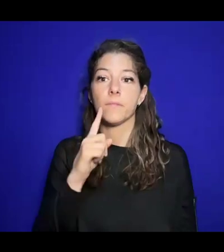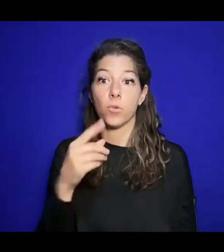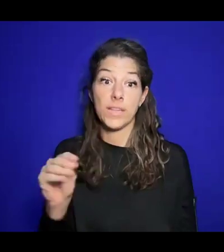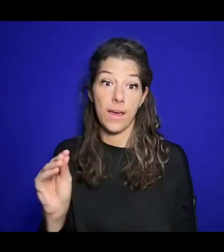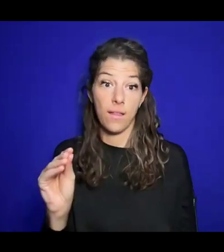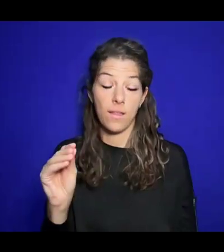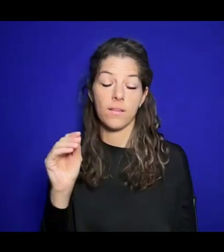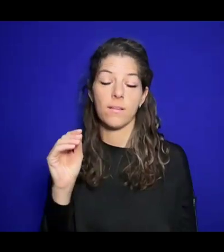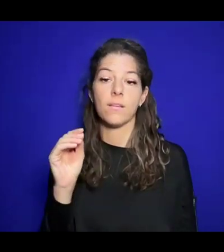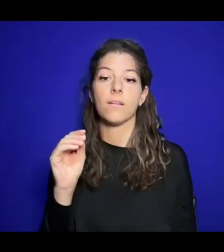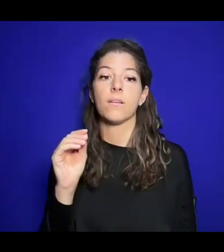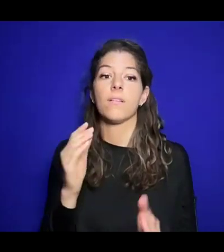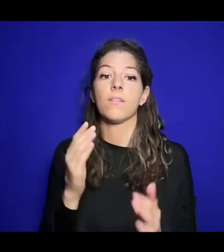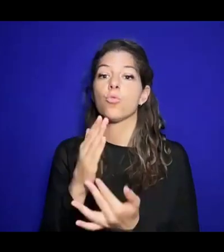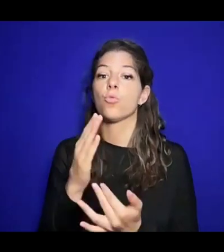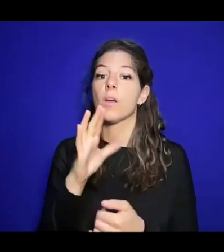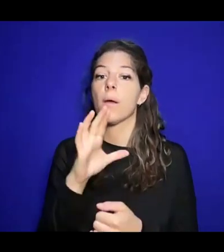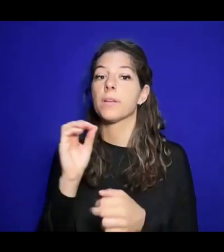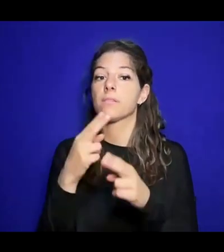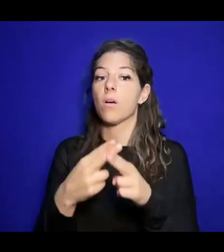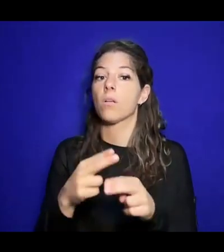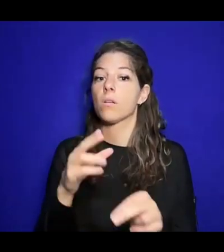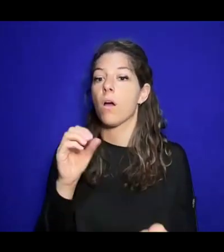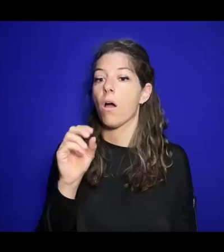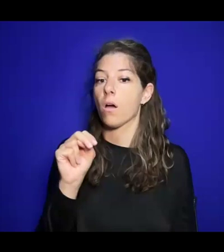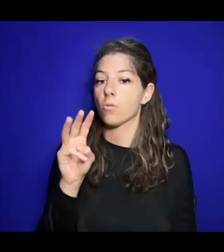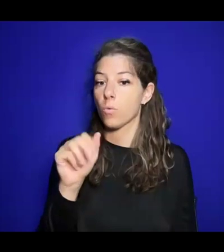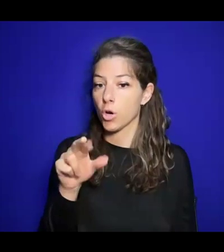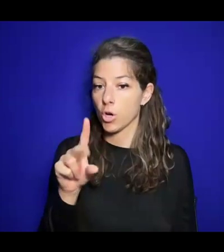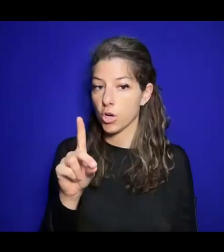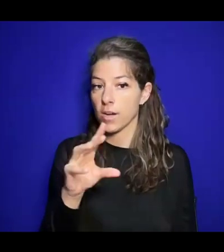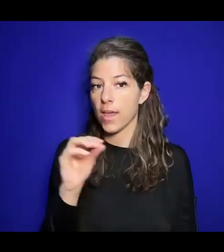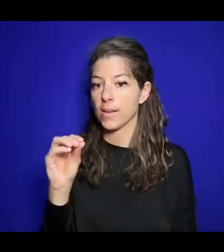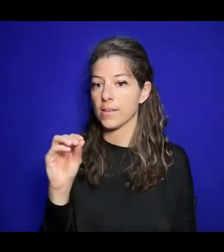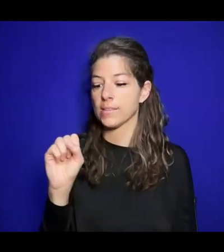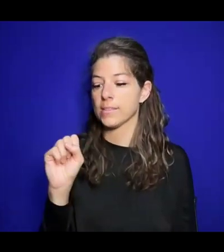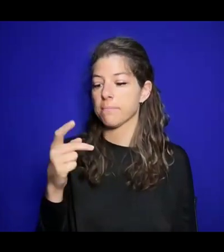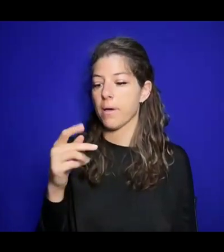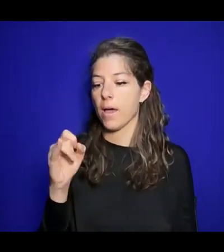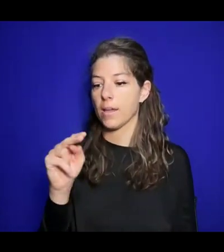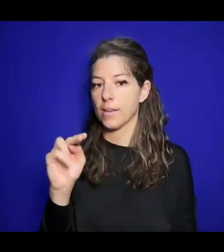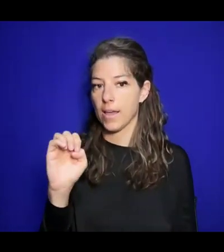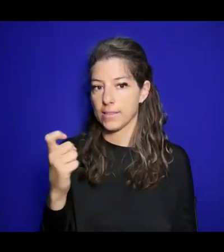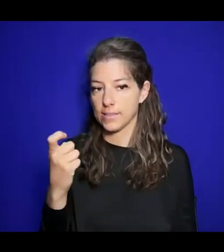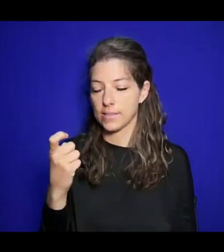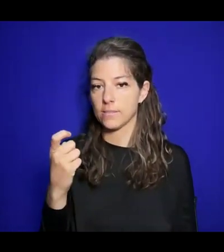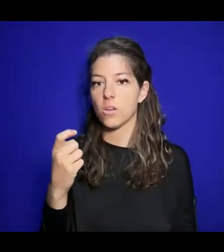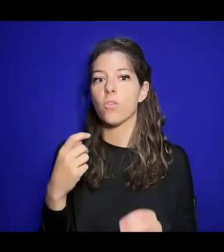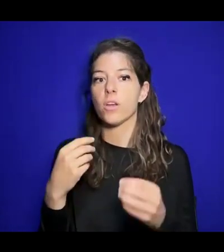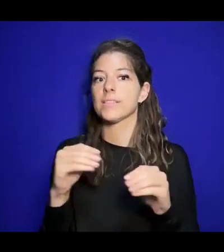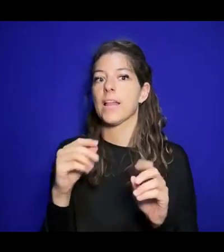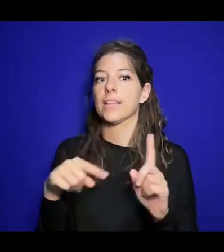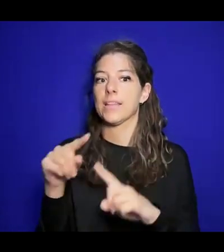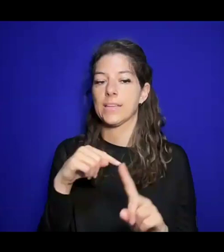sale through companies called Onward and Spinex. And so they're selling these,